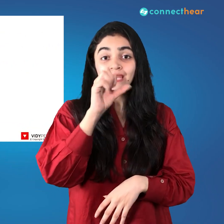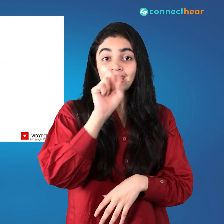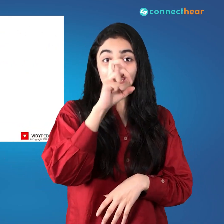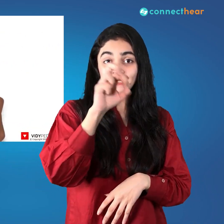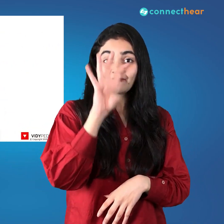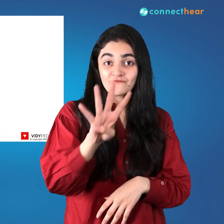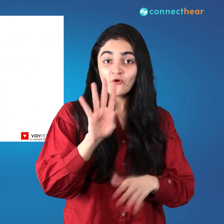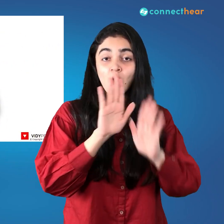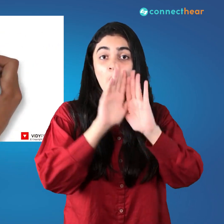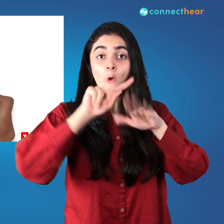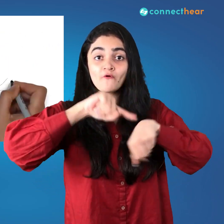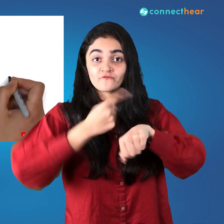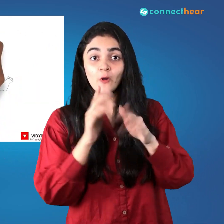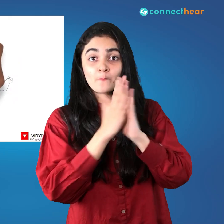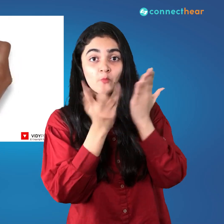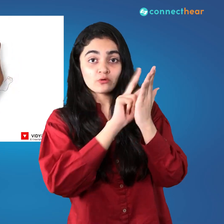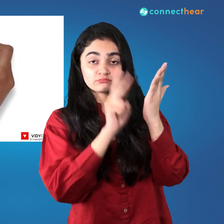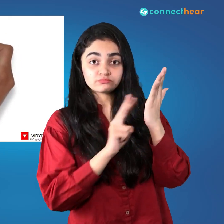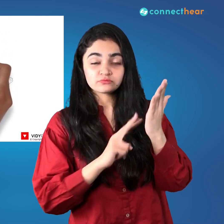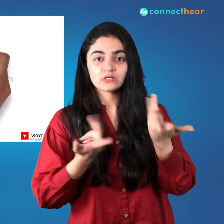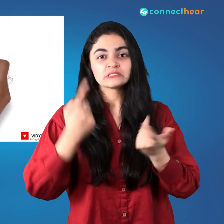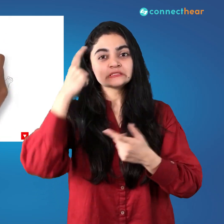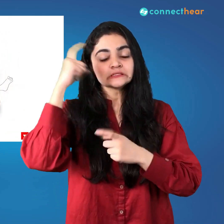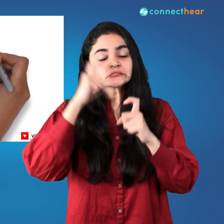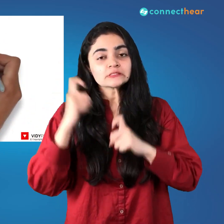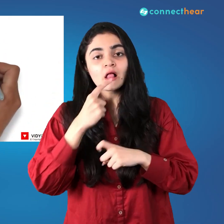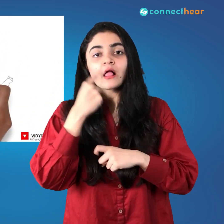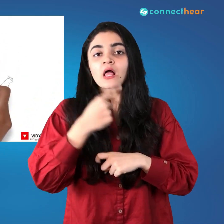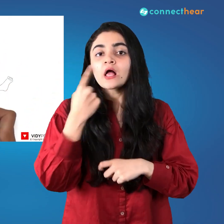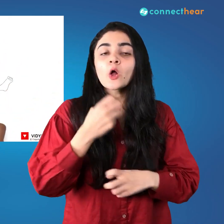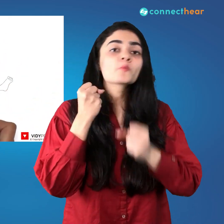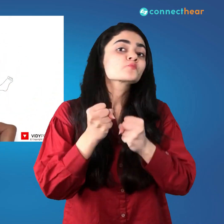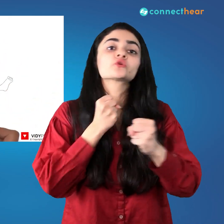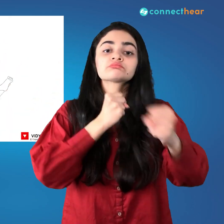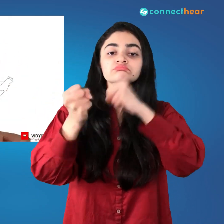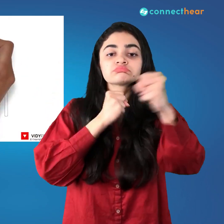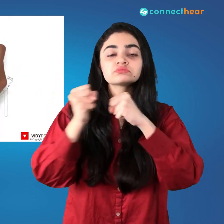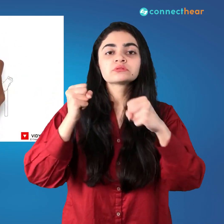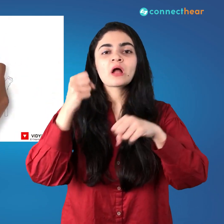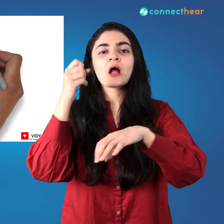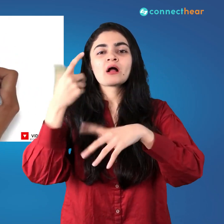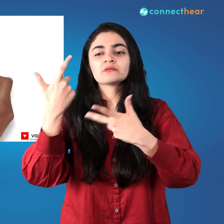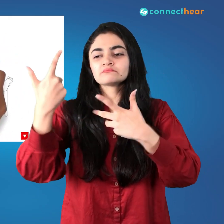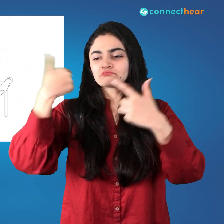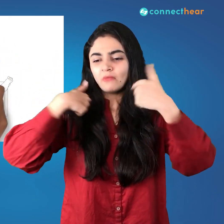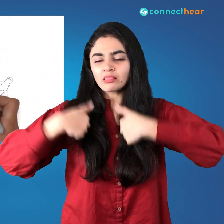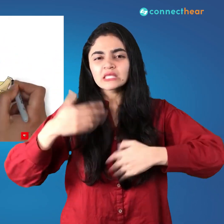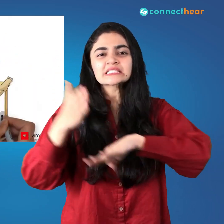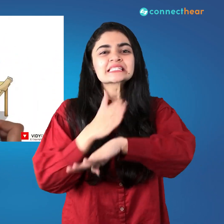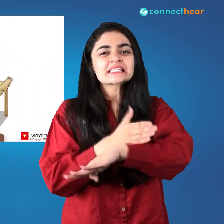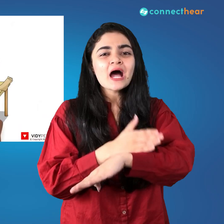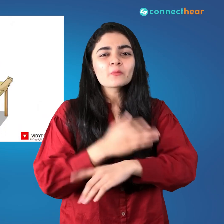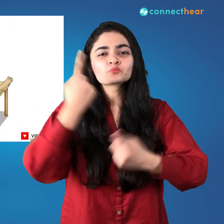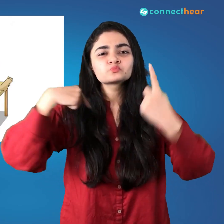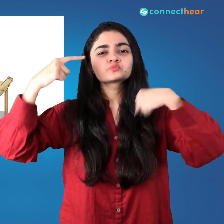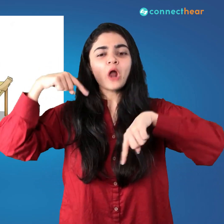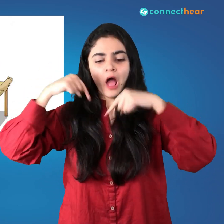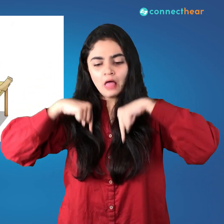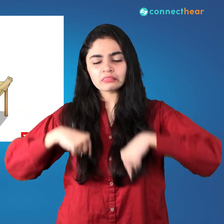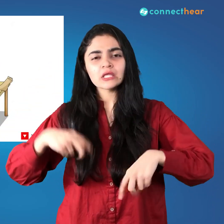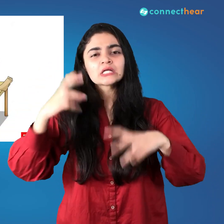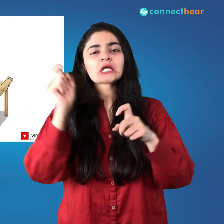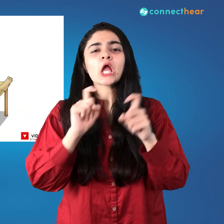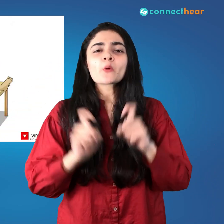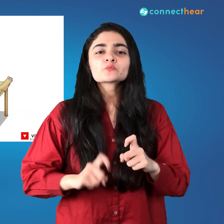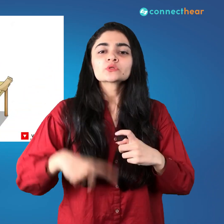made public his diagnosis of Parkinson's syndrome, which some reports attribute to boxing-related injuries, though he and his specialist physicians disputed